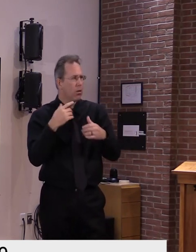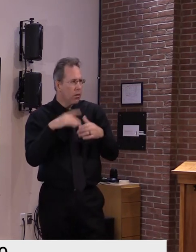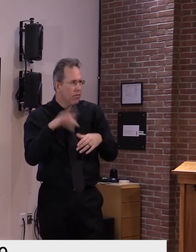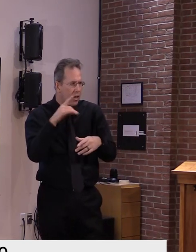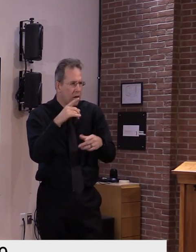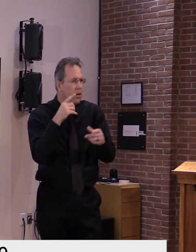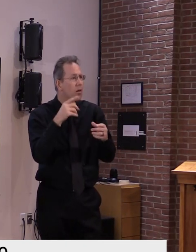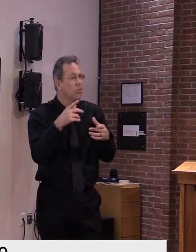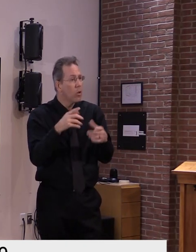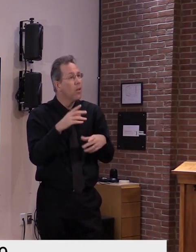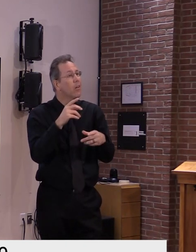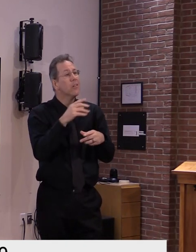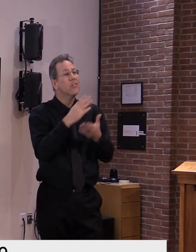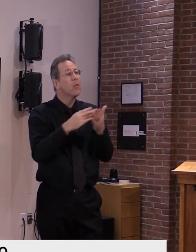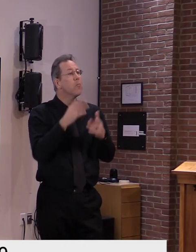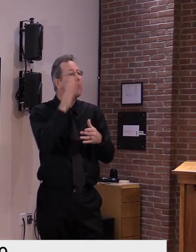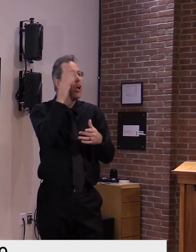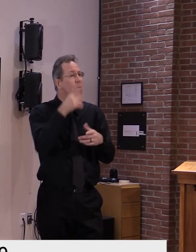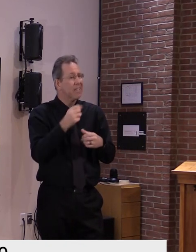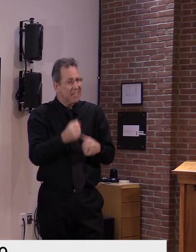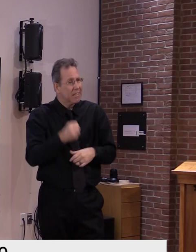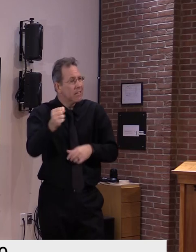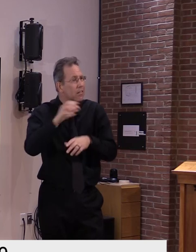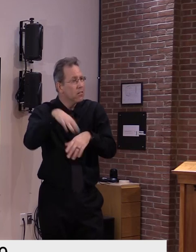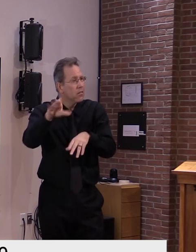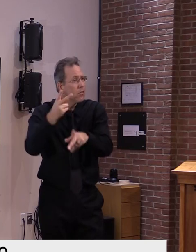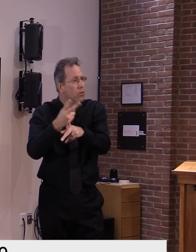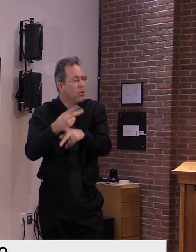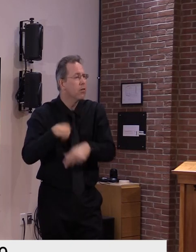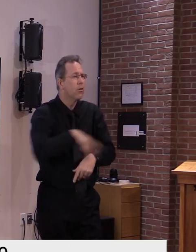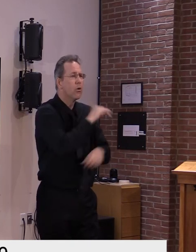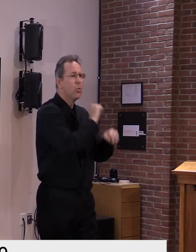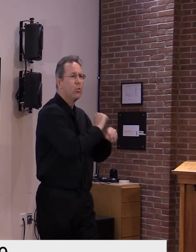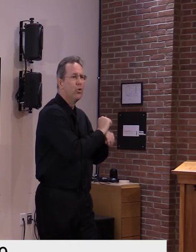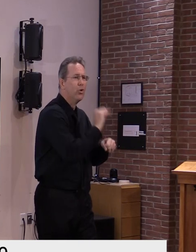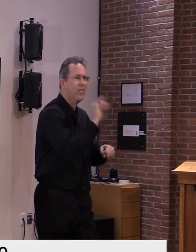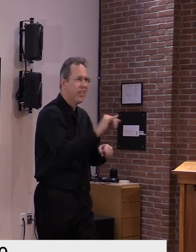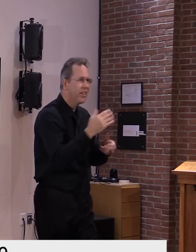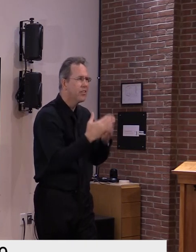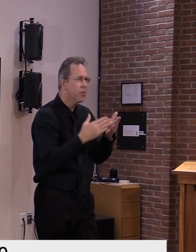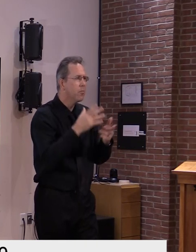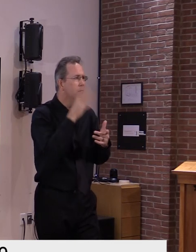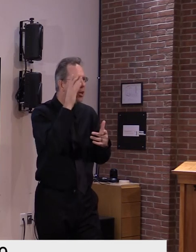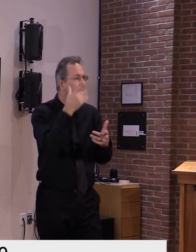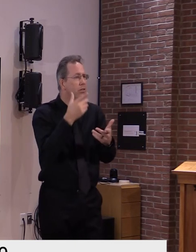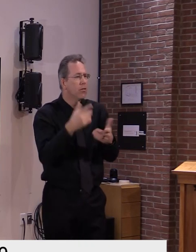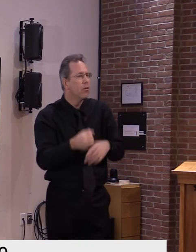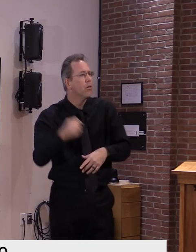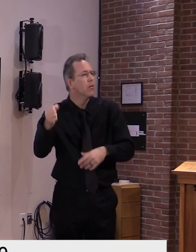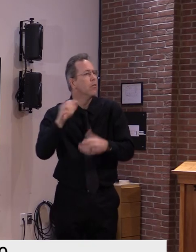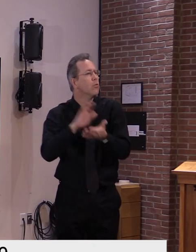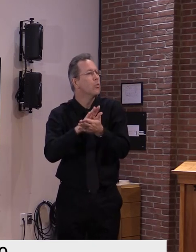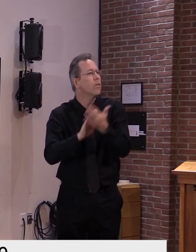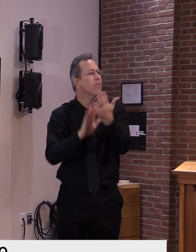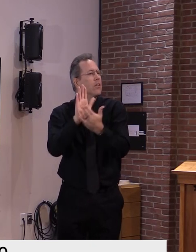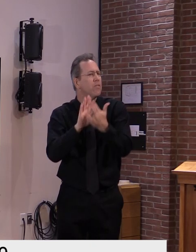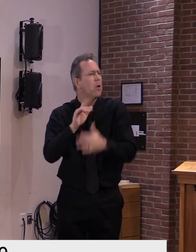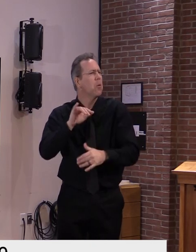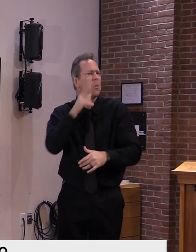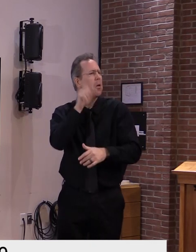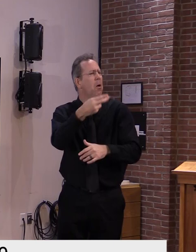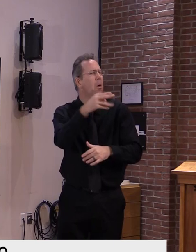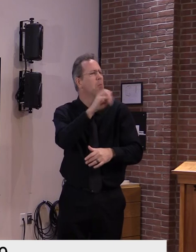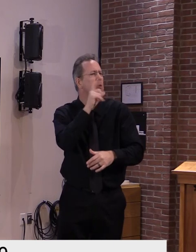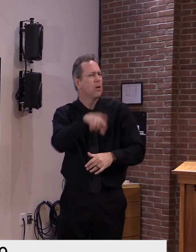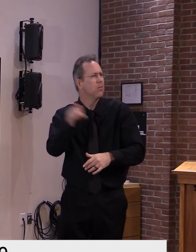in classrooms. Those remote obviously got priority during those times. As we said in the beginning, we used